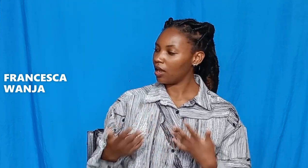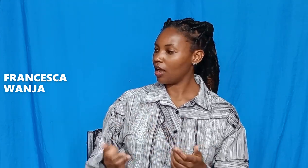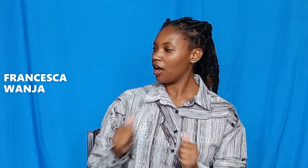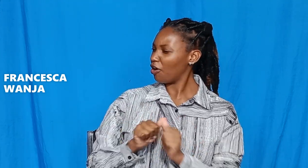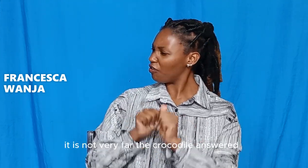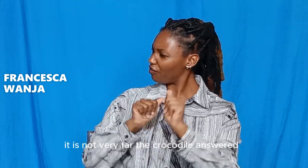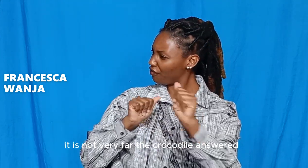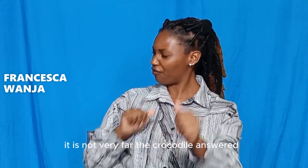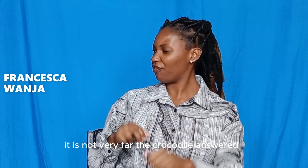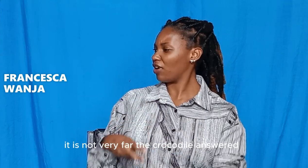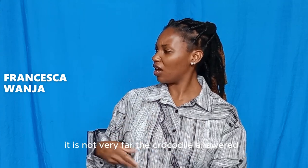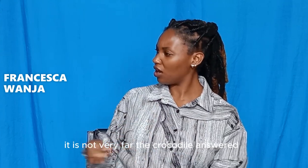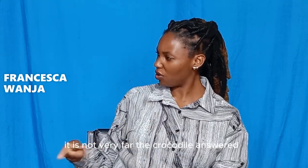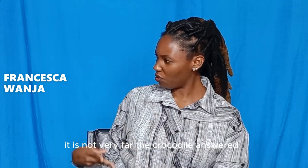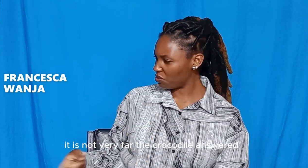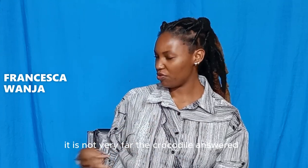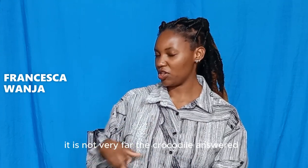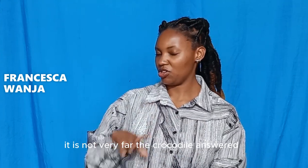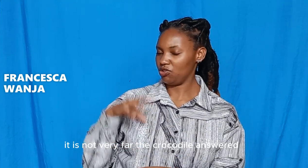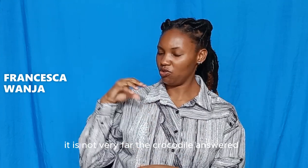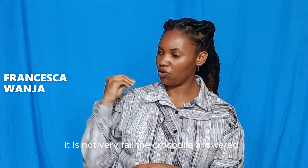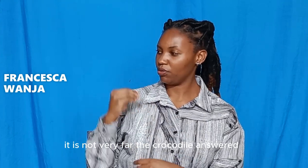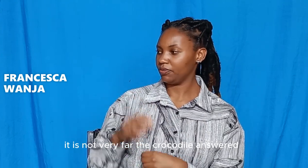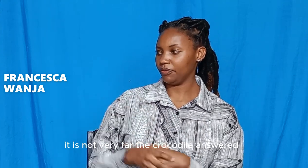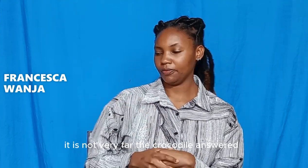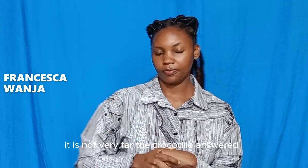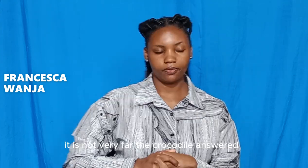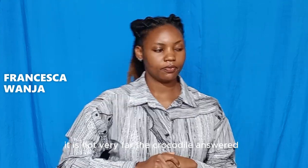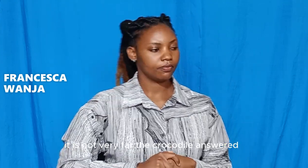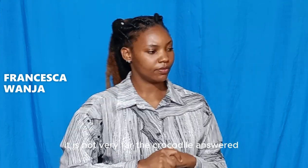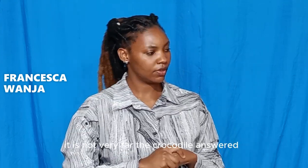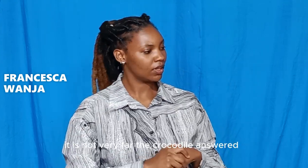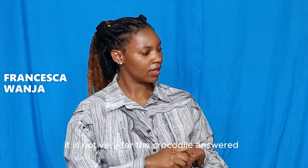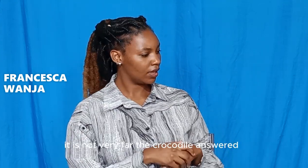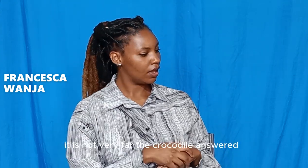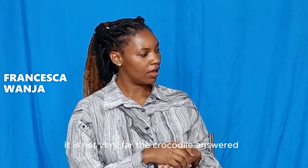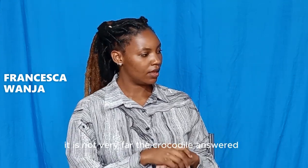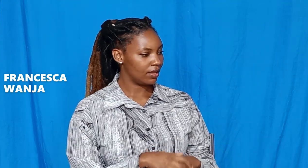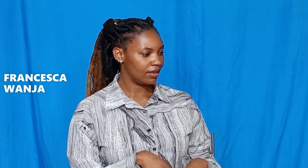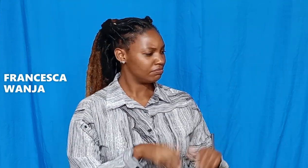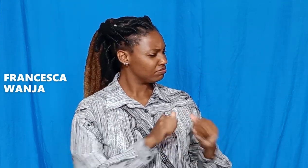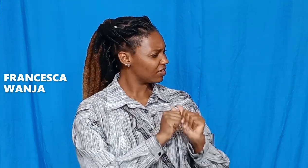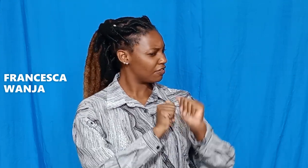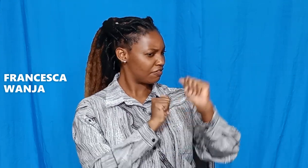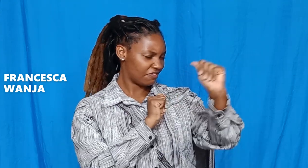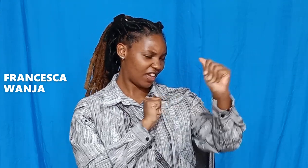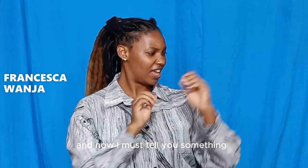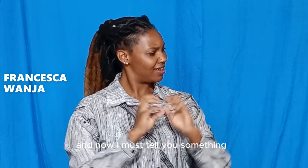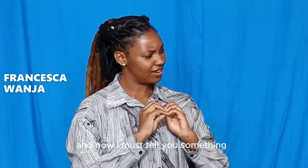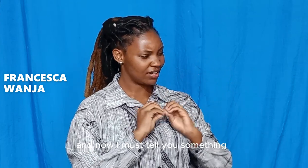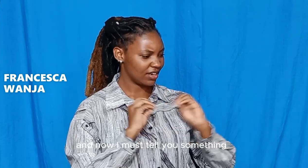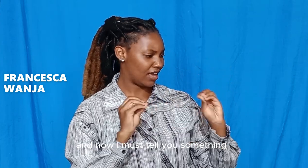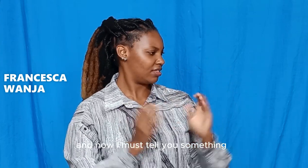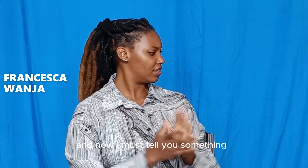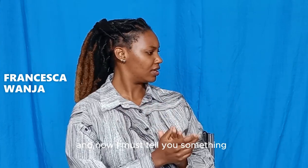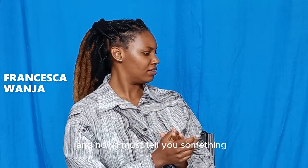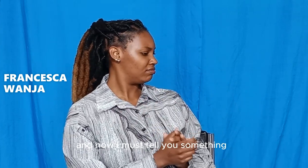It is not very far. The crocodile answered. And now, I must